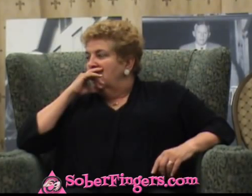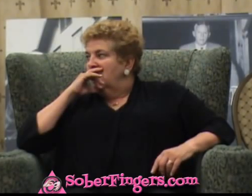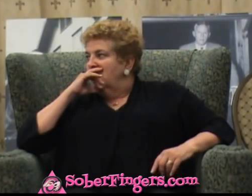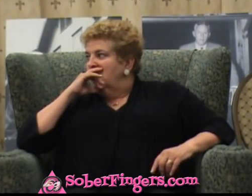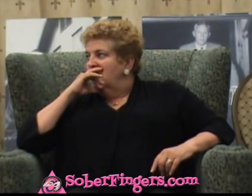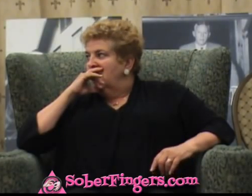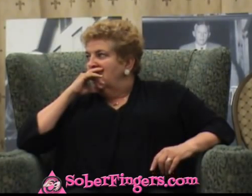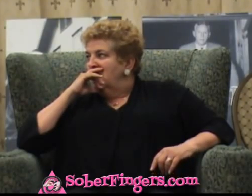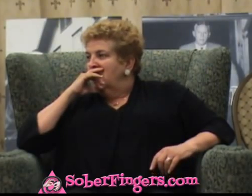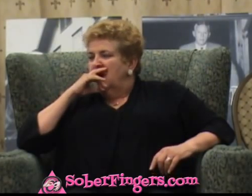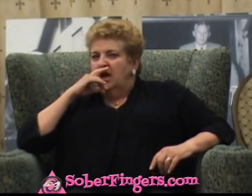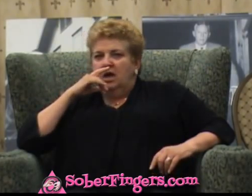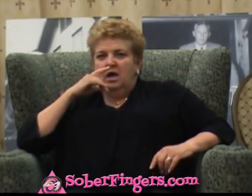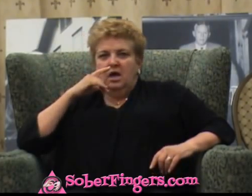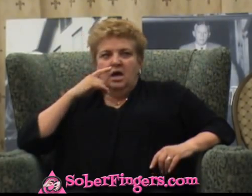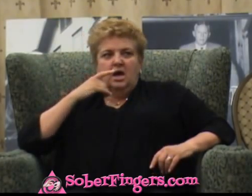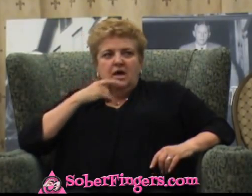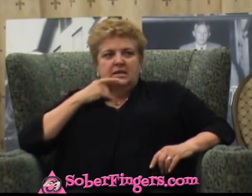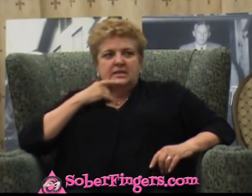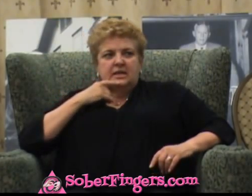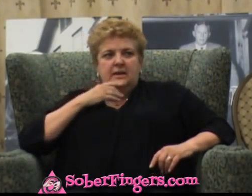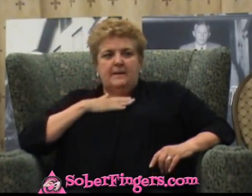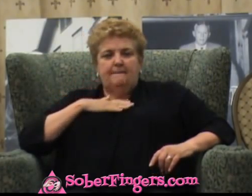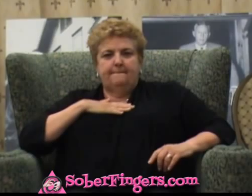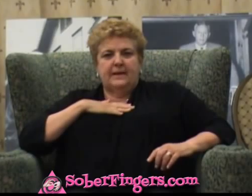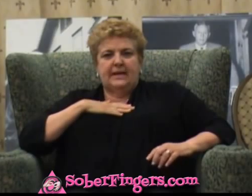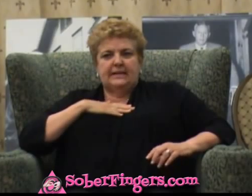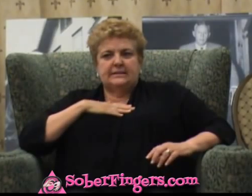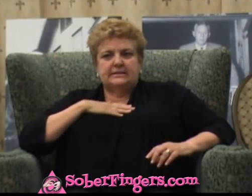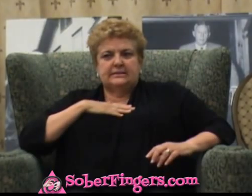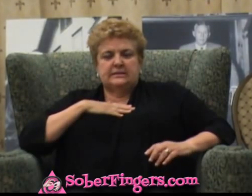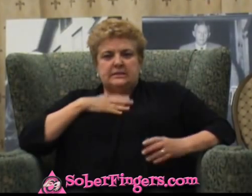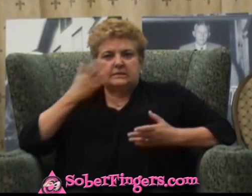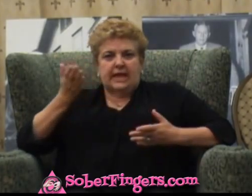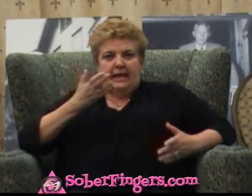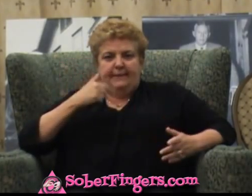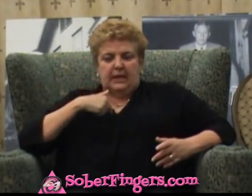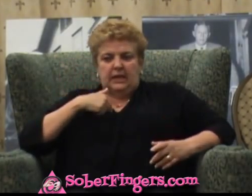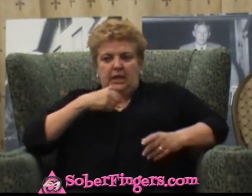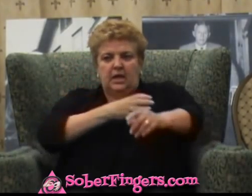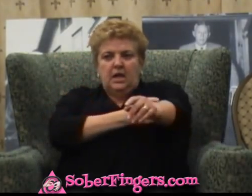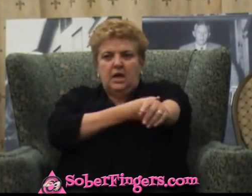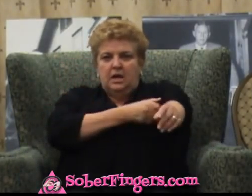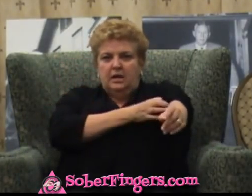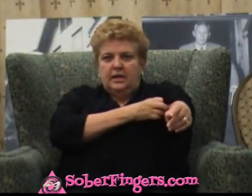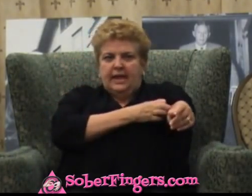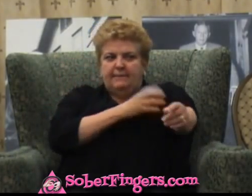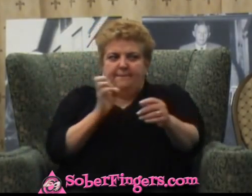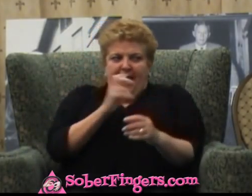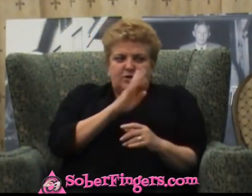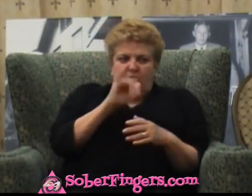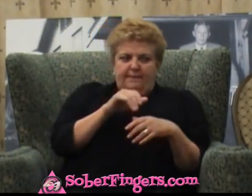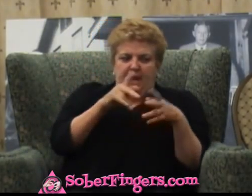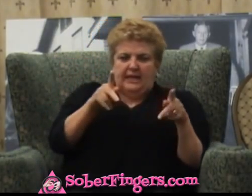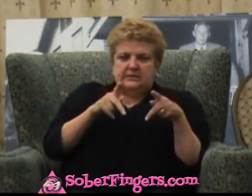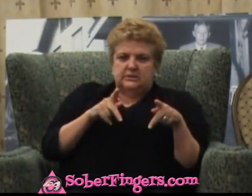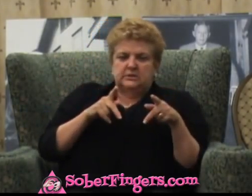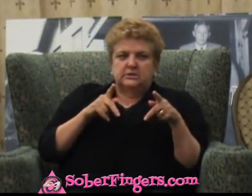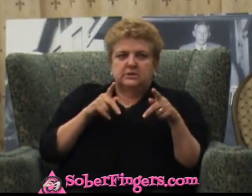And he did. I got in his truck and we turned the corner, and that's how close it was. You always hear that these things happen so close to where you